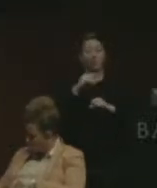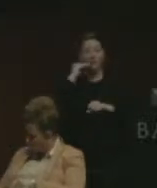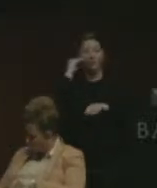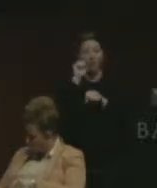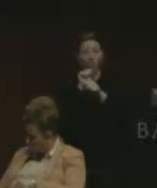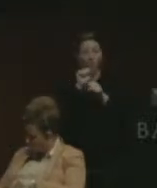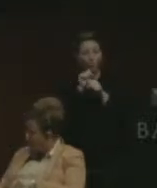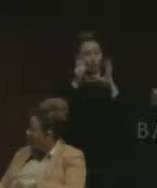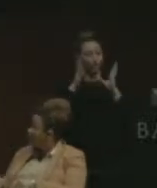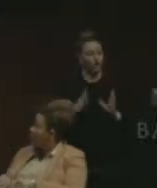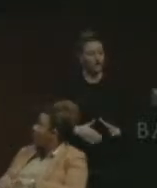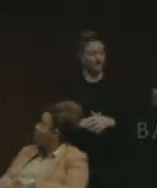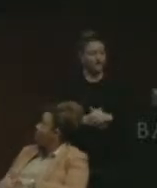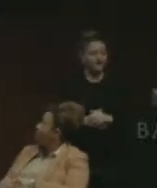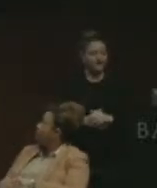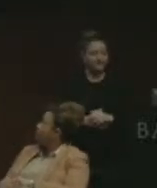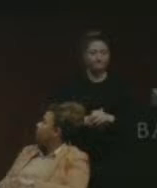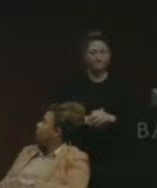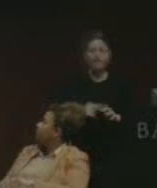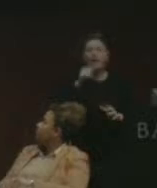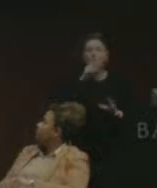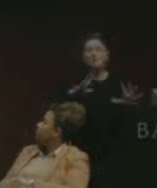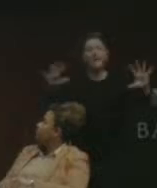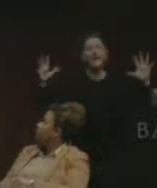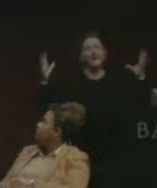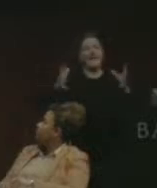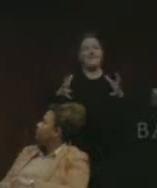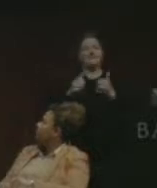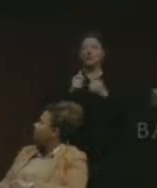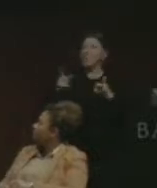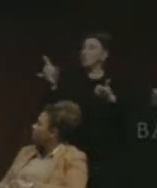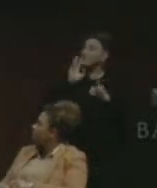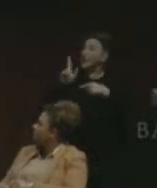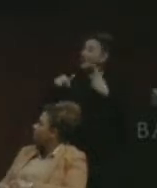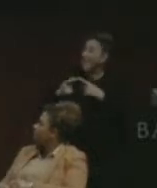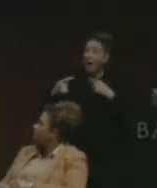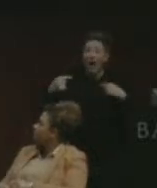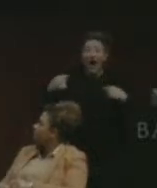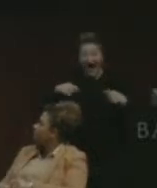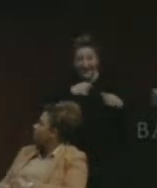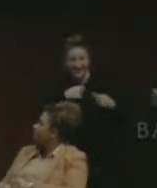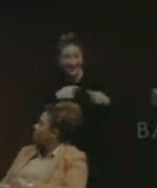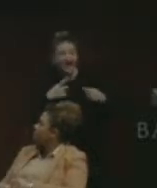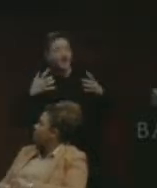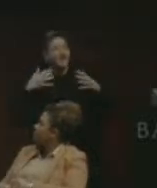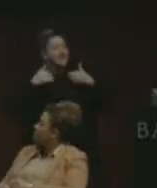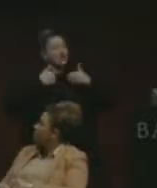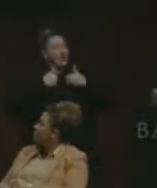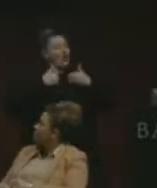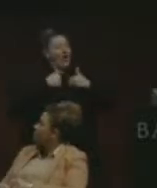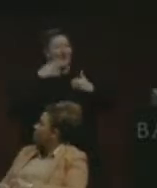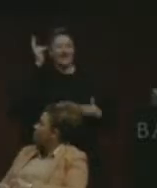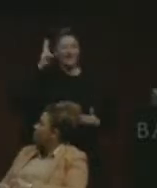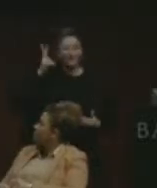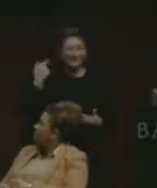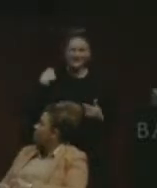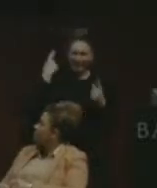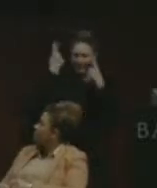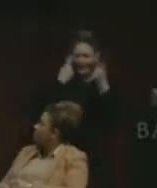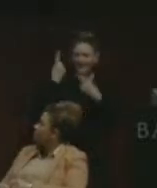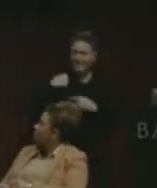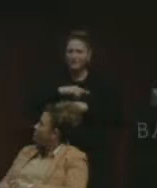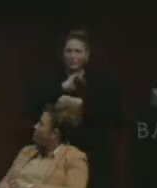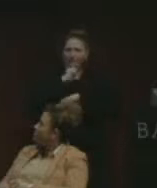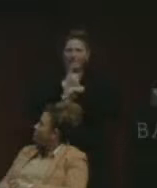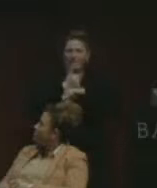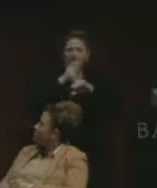So women came together and they said, "You are speaking about us. These are our histories. Think of us when you're making policy." This